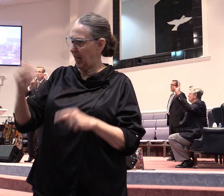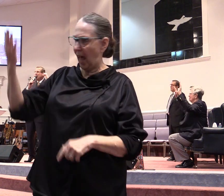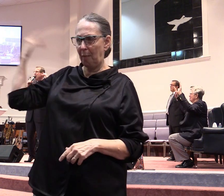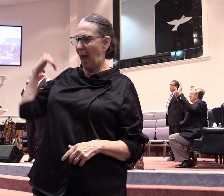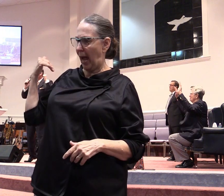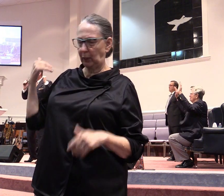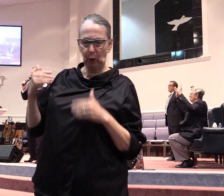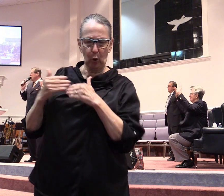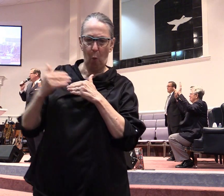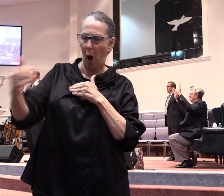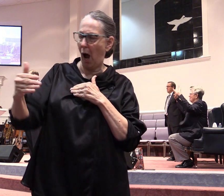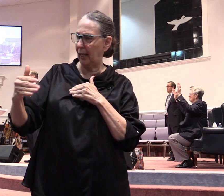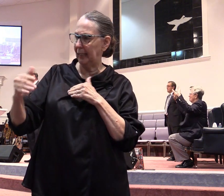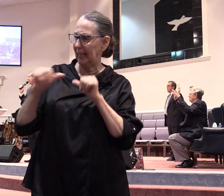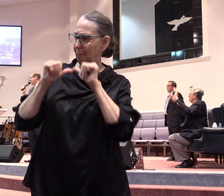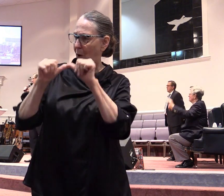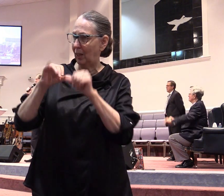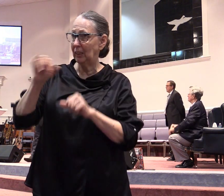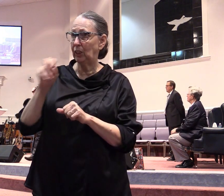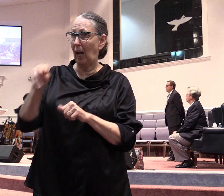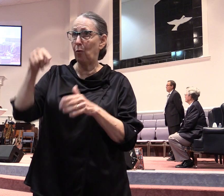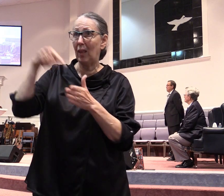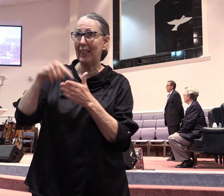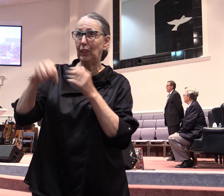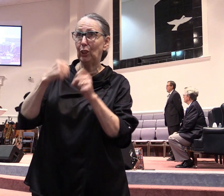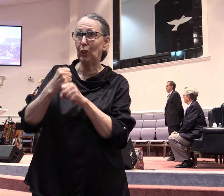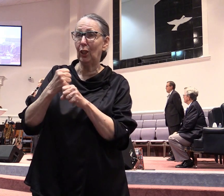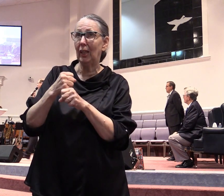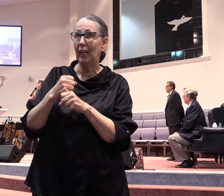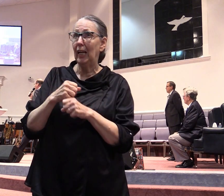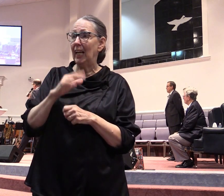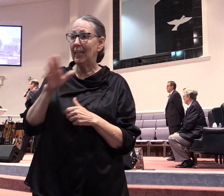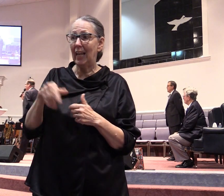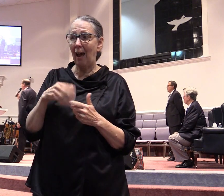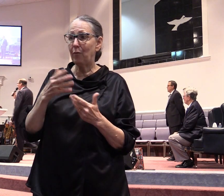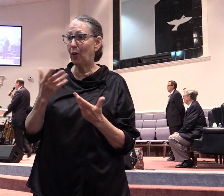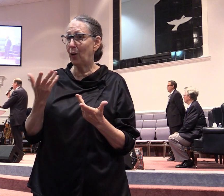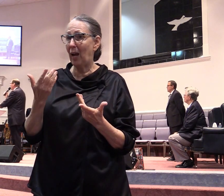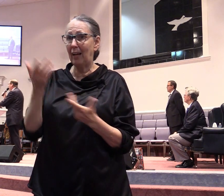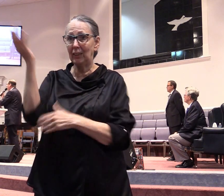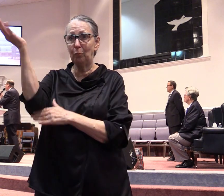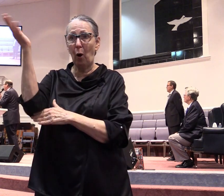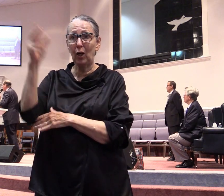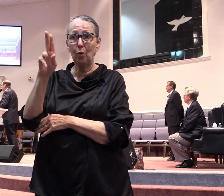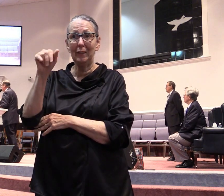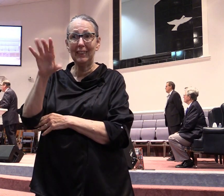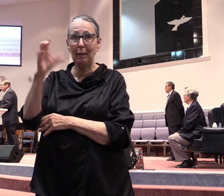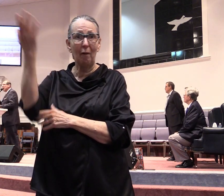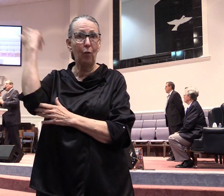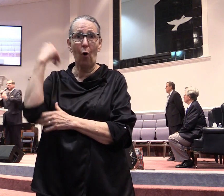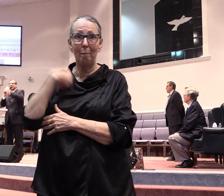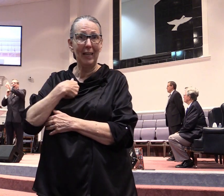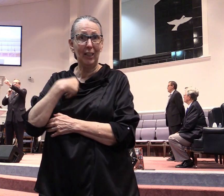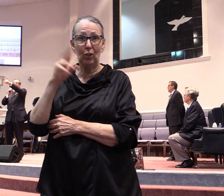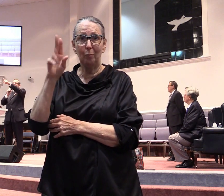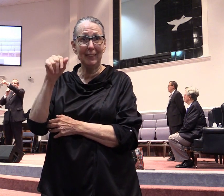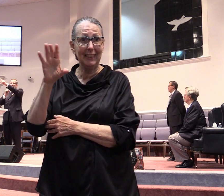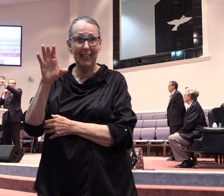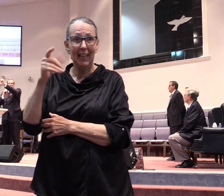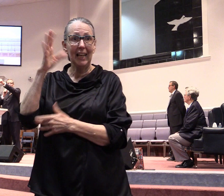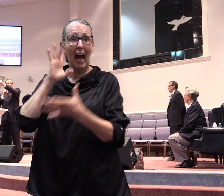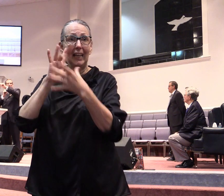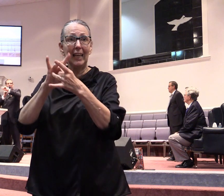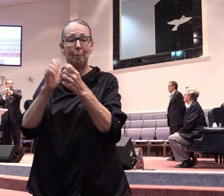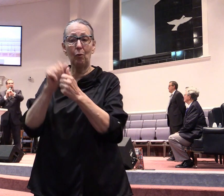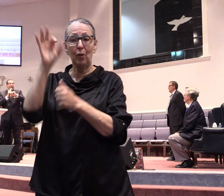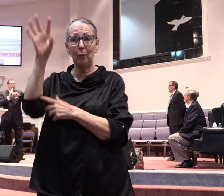you." It was in January of this year, never having preached or spoken at United Pentecostal Church, that God connected